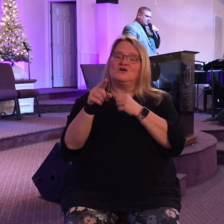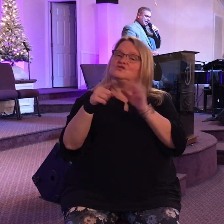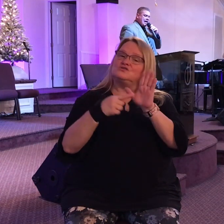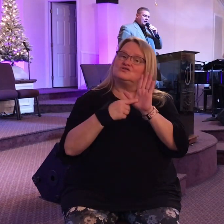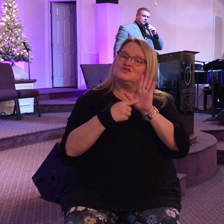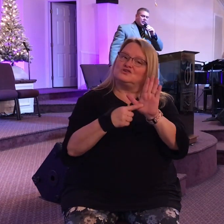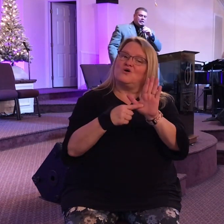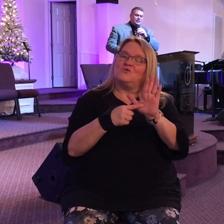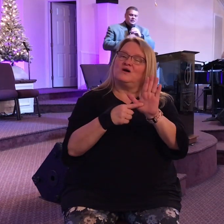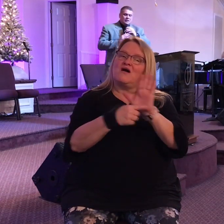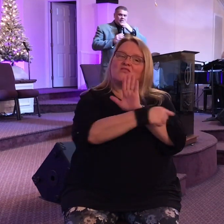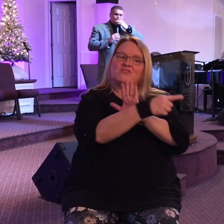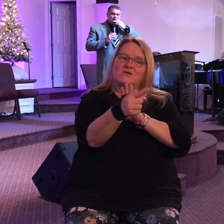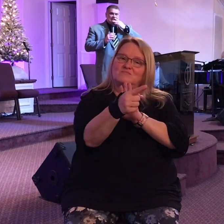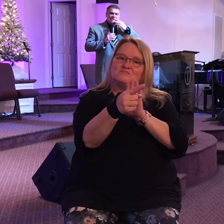Sometimes it feels like hell is winning.